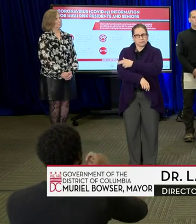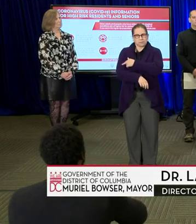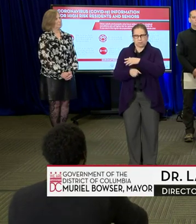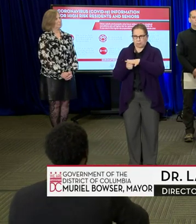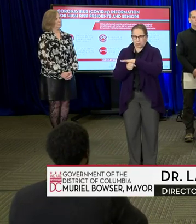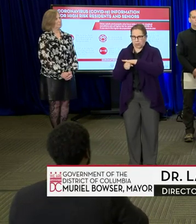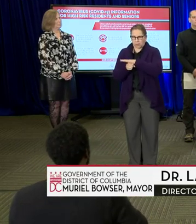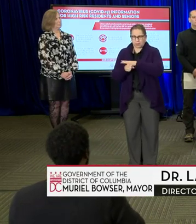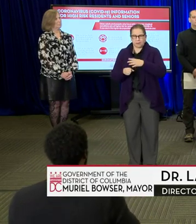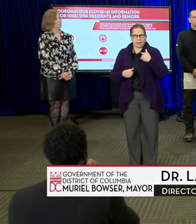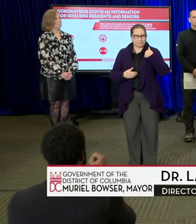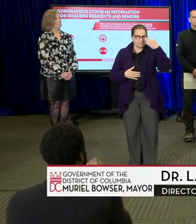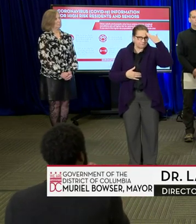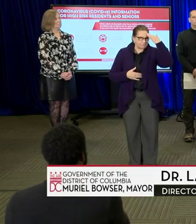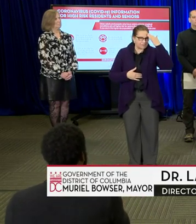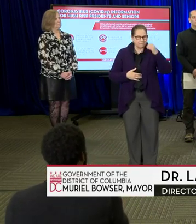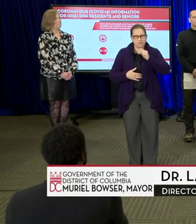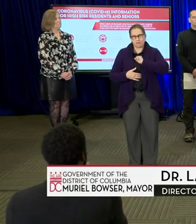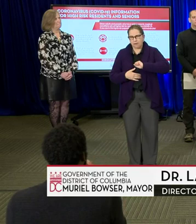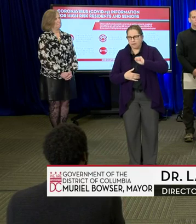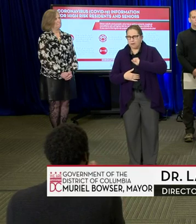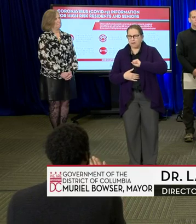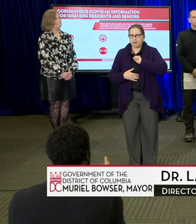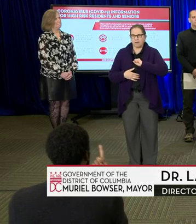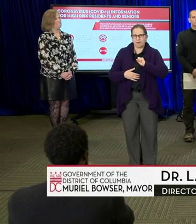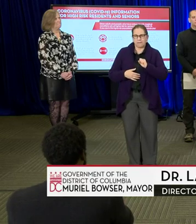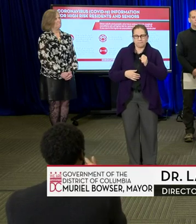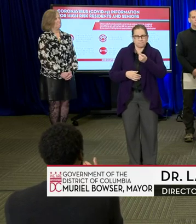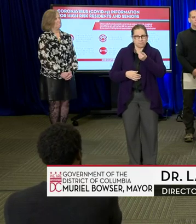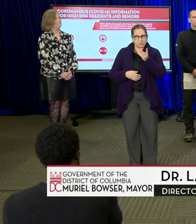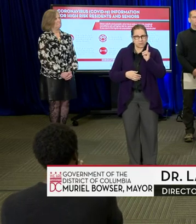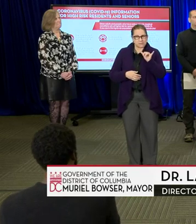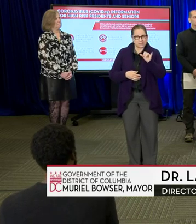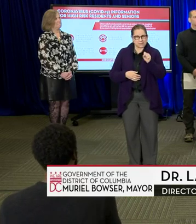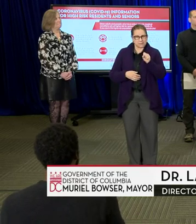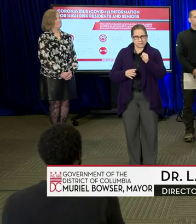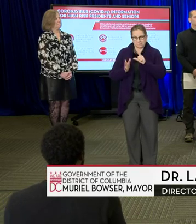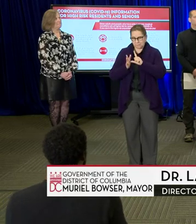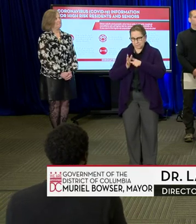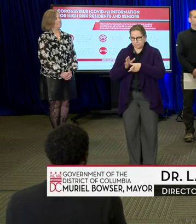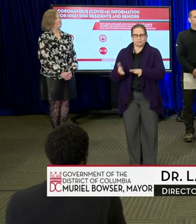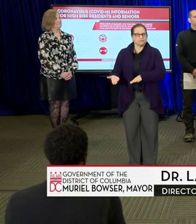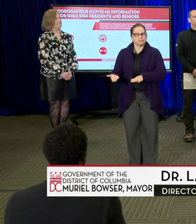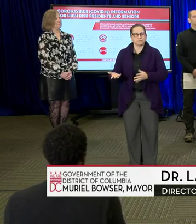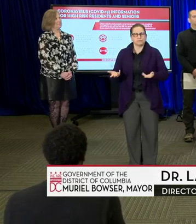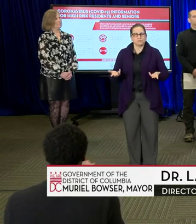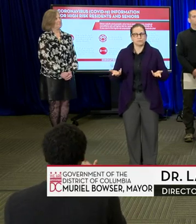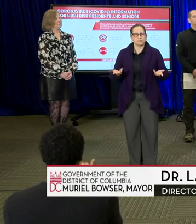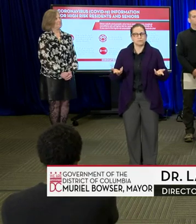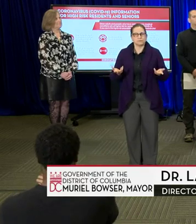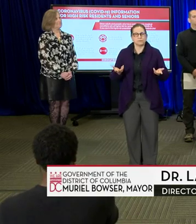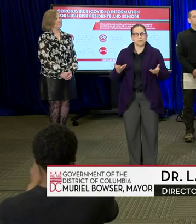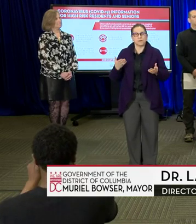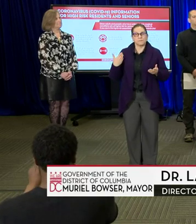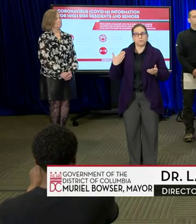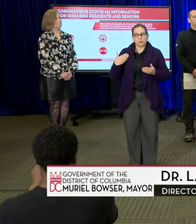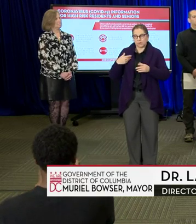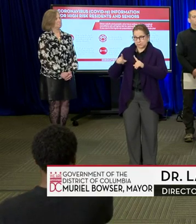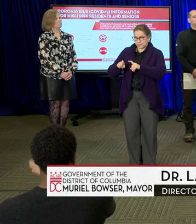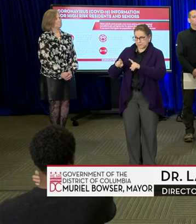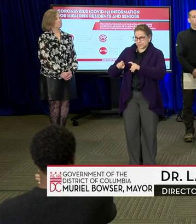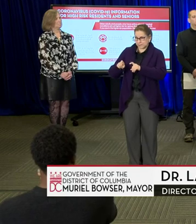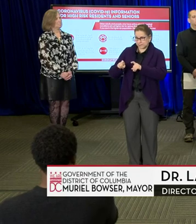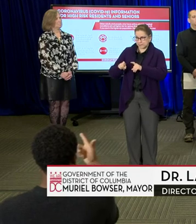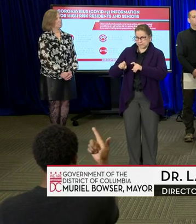conditions several days prior to their passing. They were previously tested prior to the